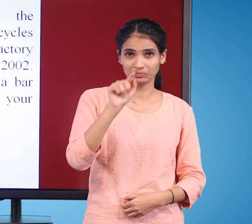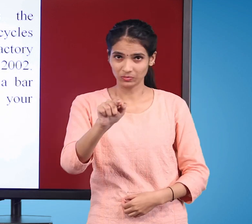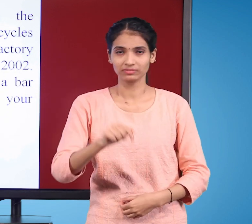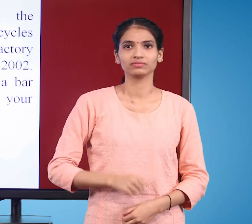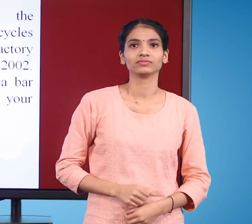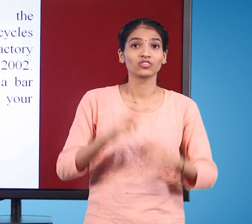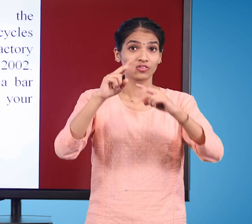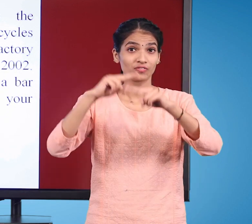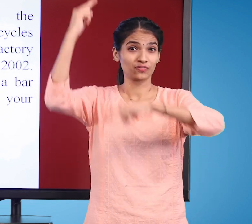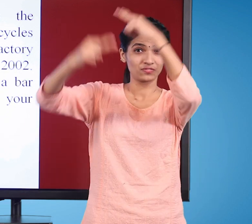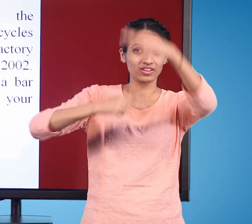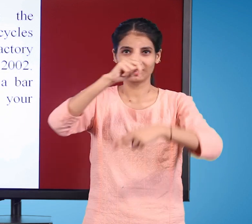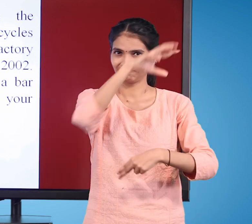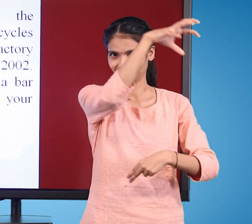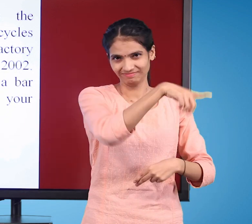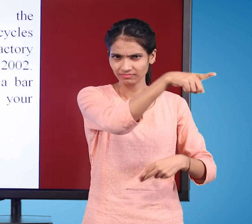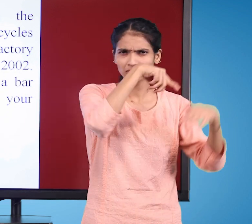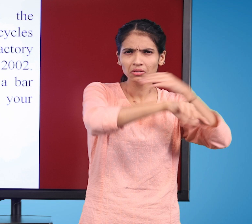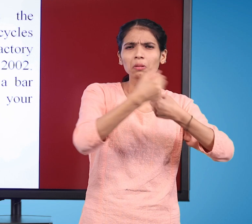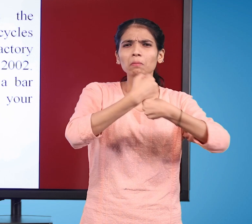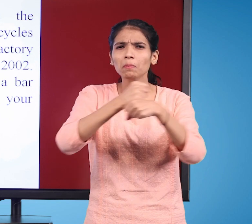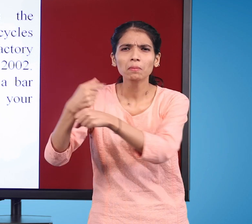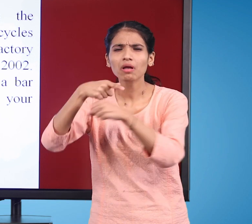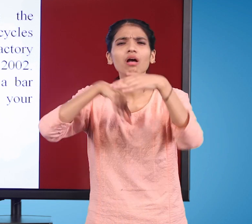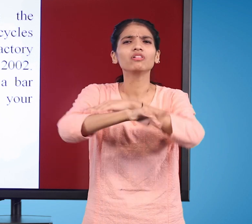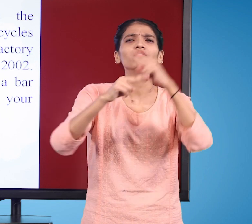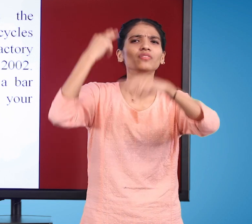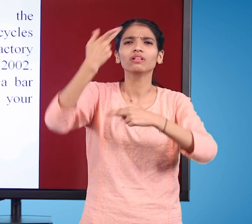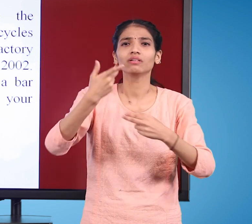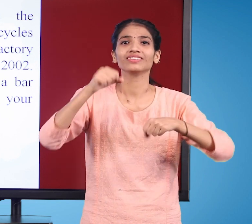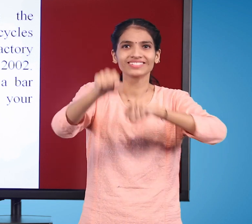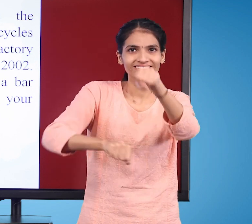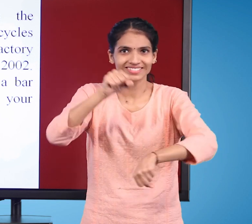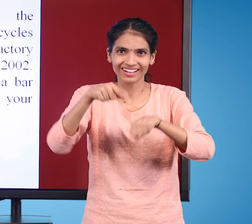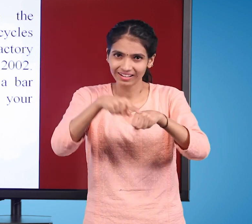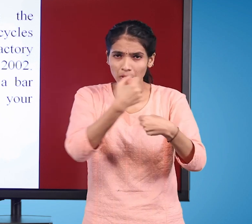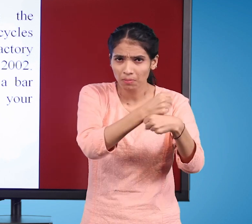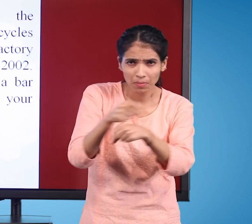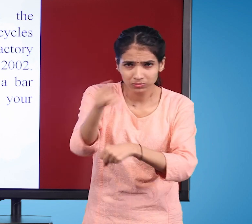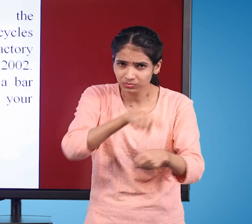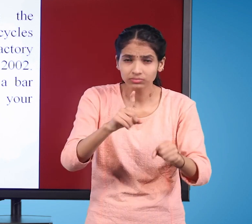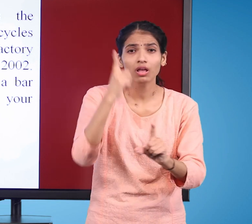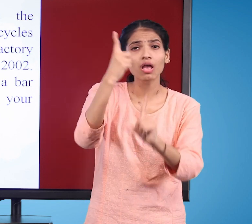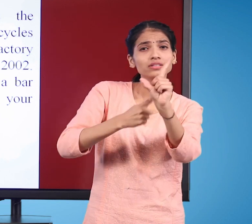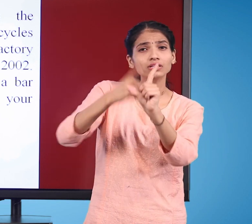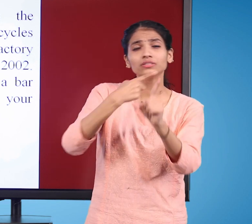Three. Following table shows the number of bicycles manufactured in a factory during the years 1998